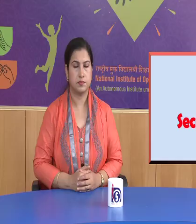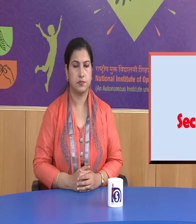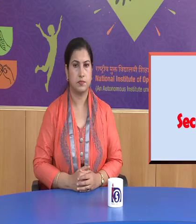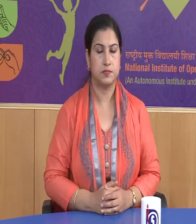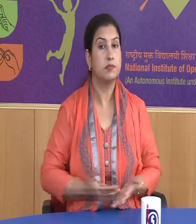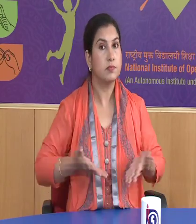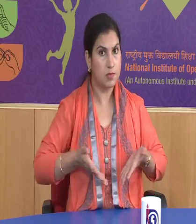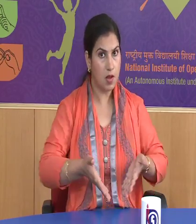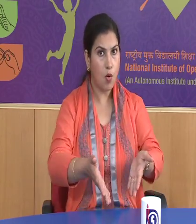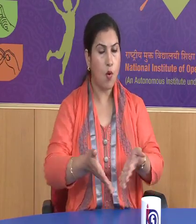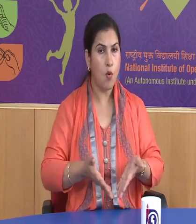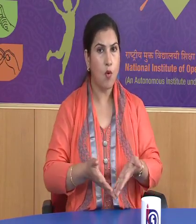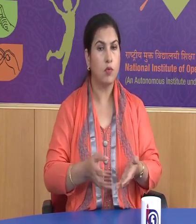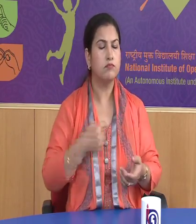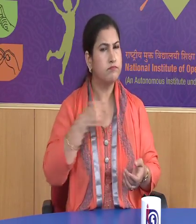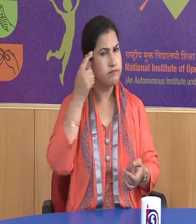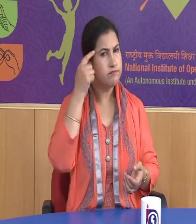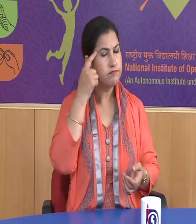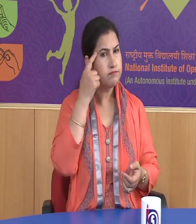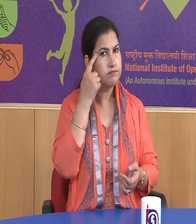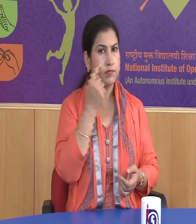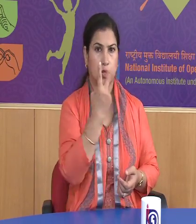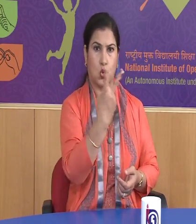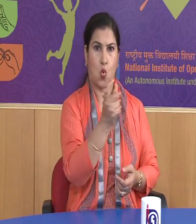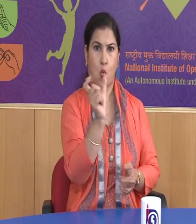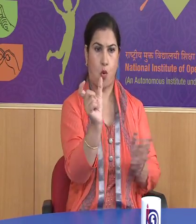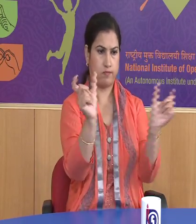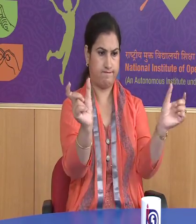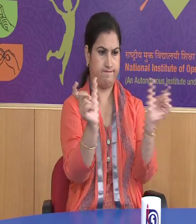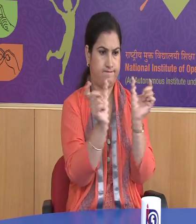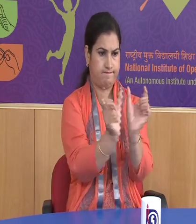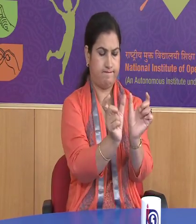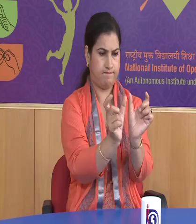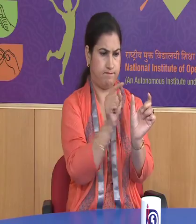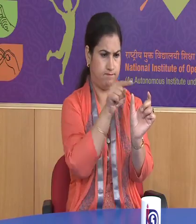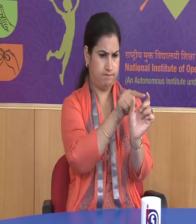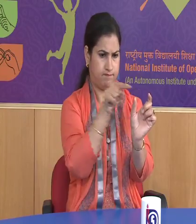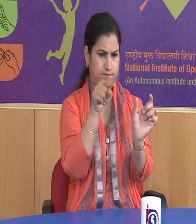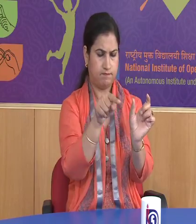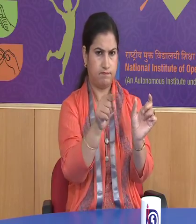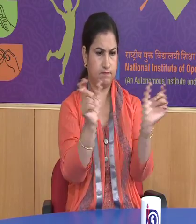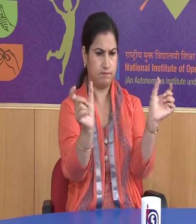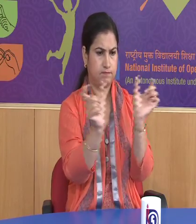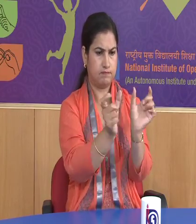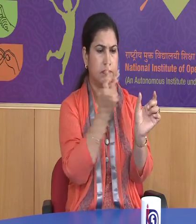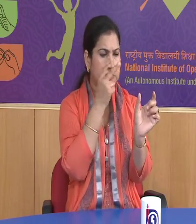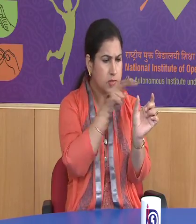Now let us join two words and see these terms together.